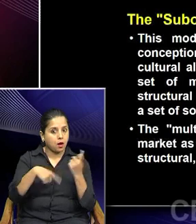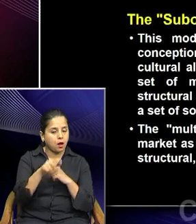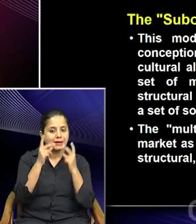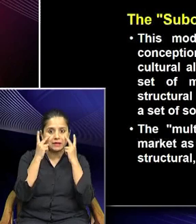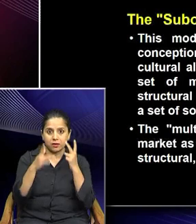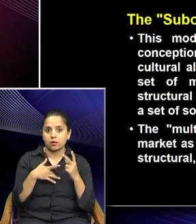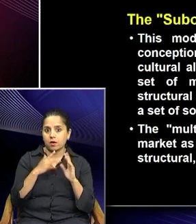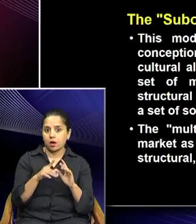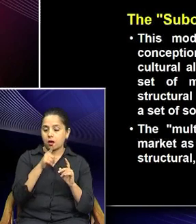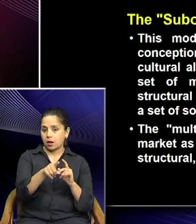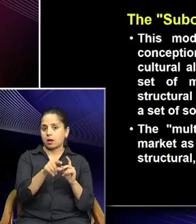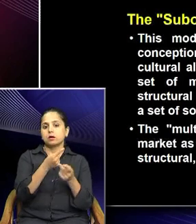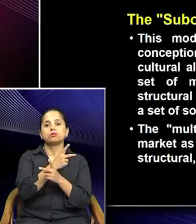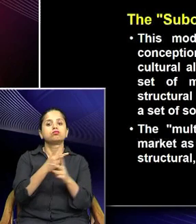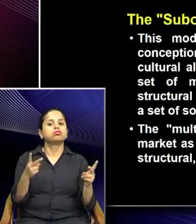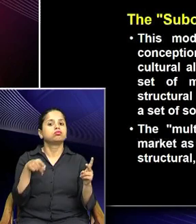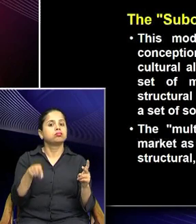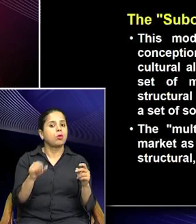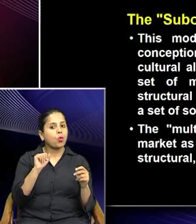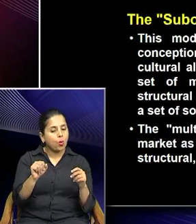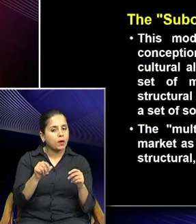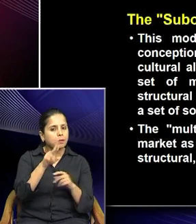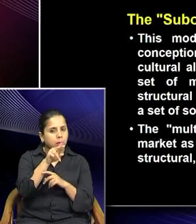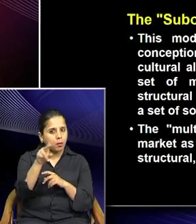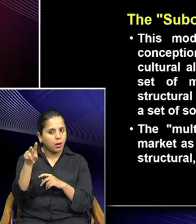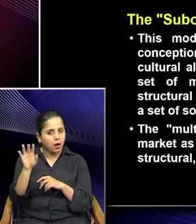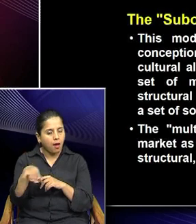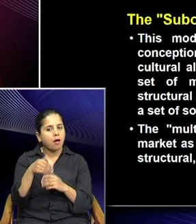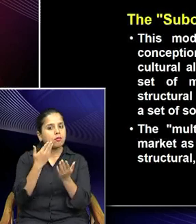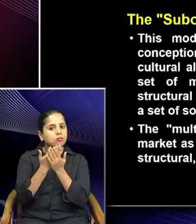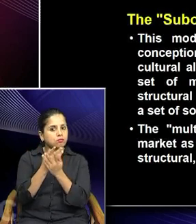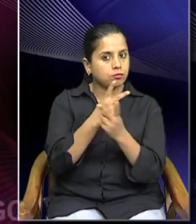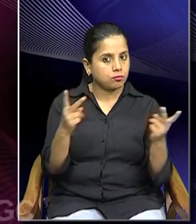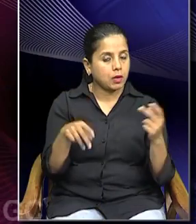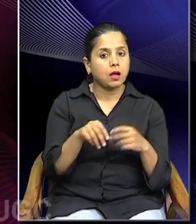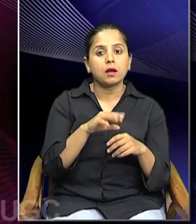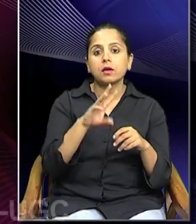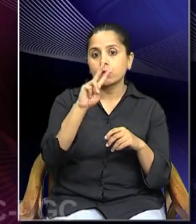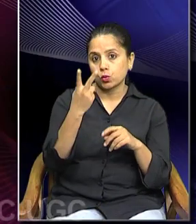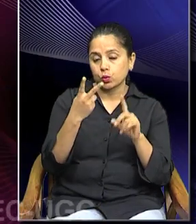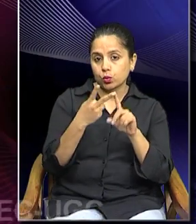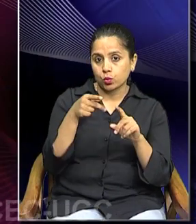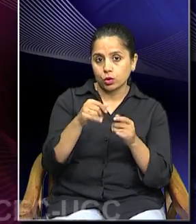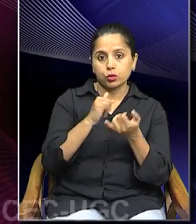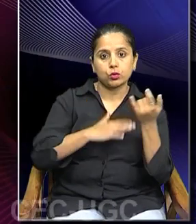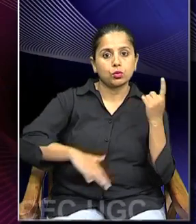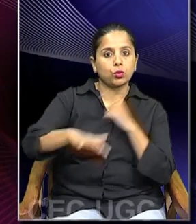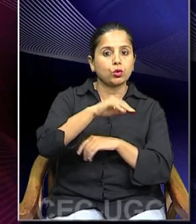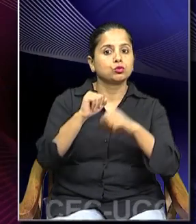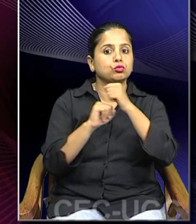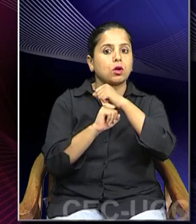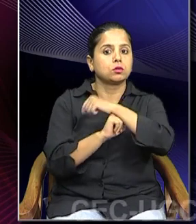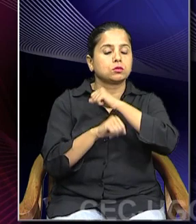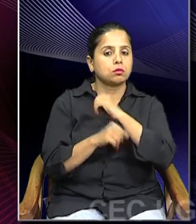seen having a multiple sets of meanings. Number two, the social structural